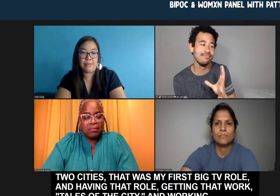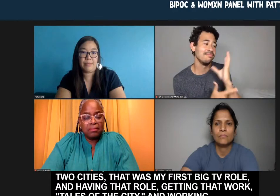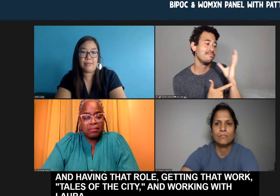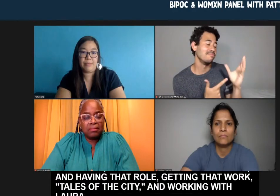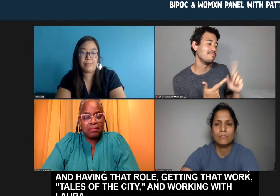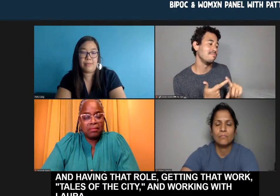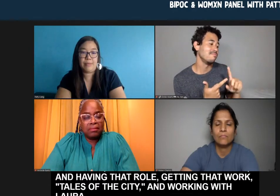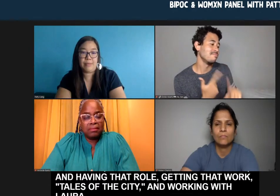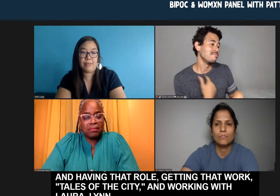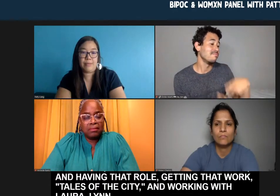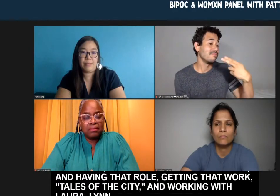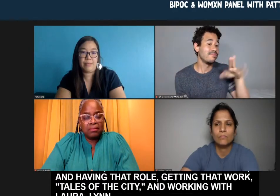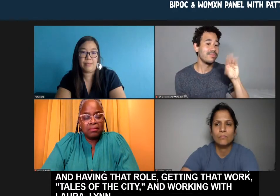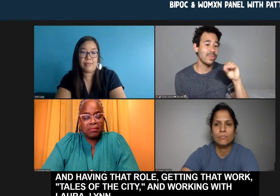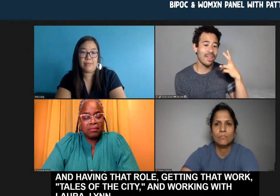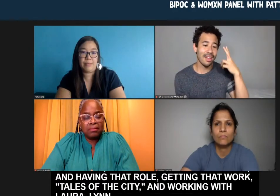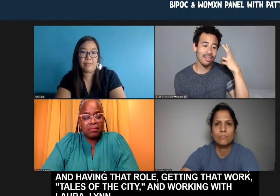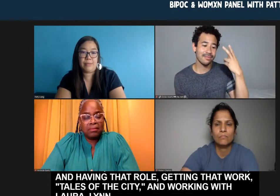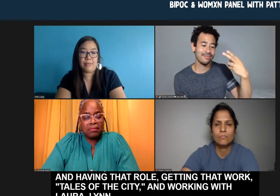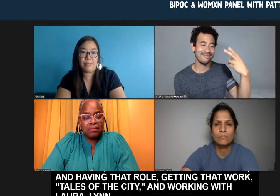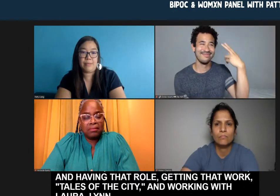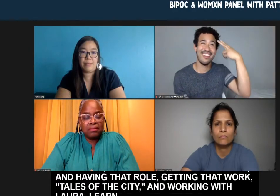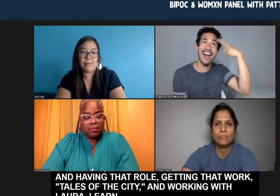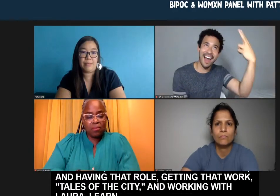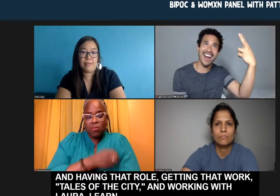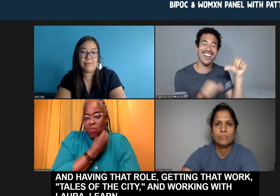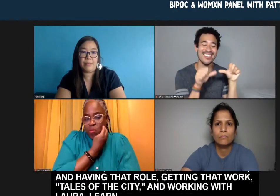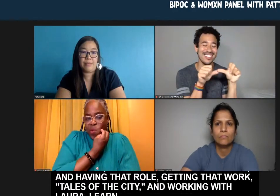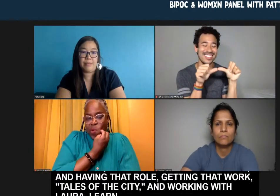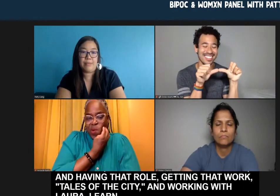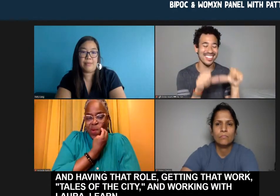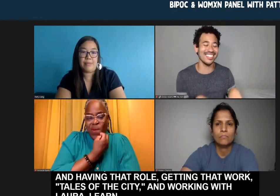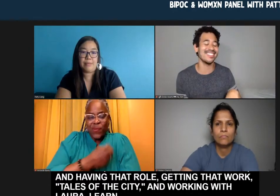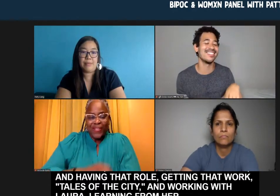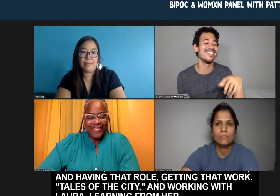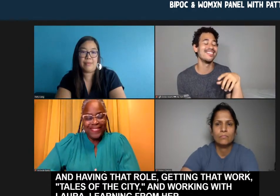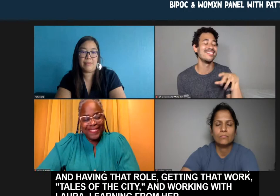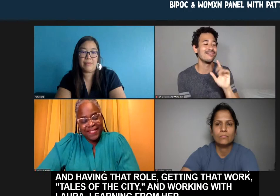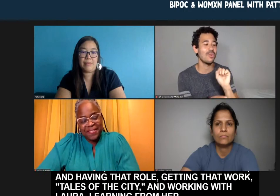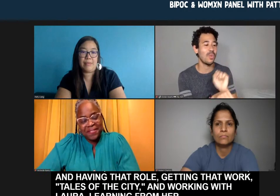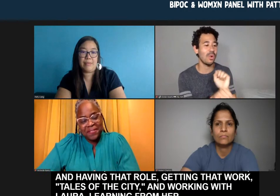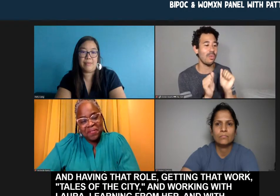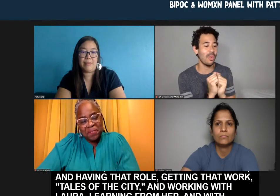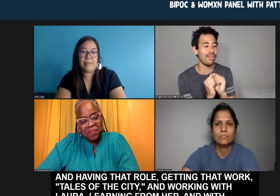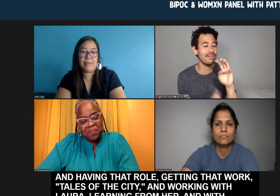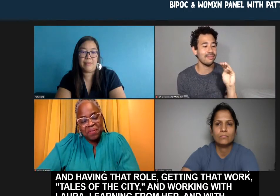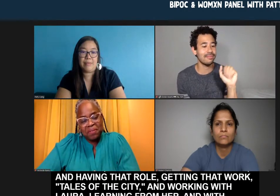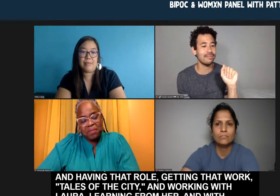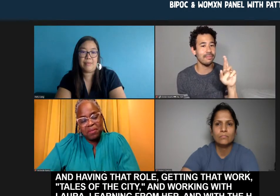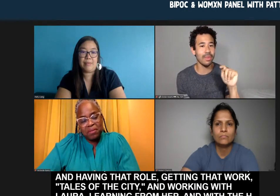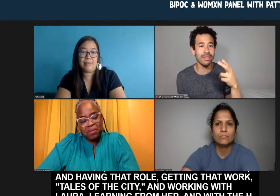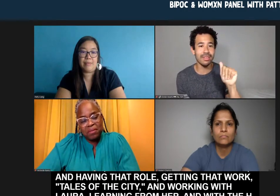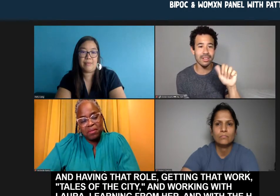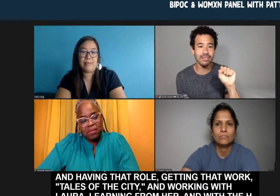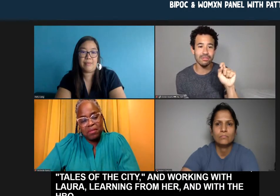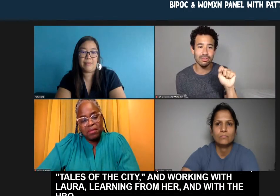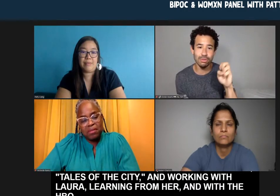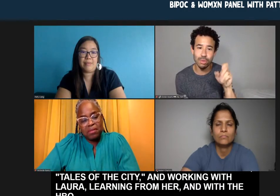all of that she had to offer. And then also, again, with the HBO High Maintenance, working with